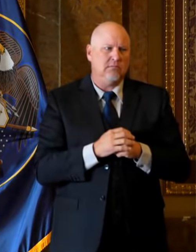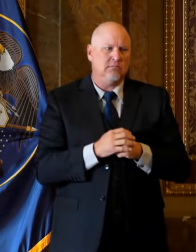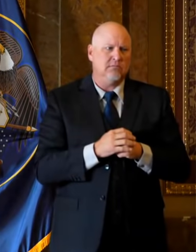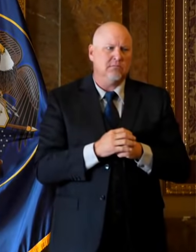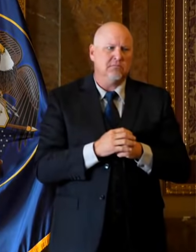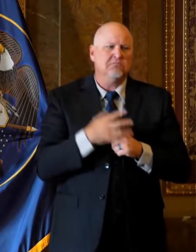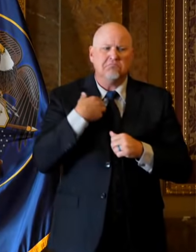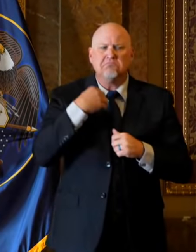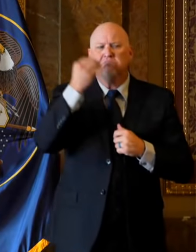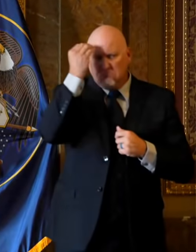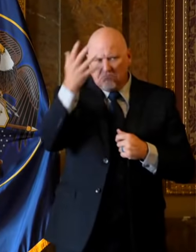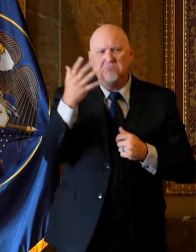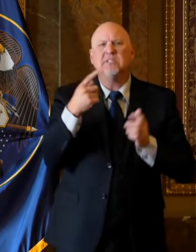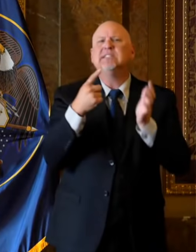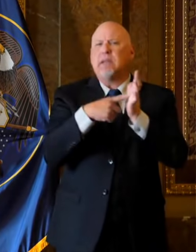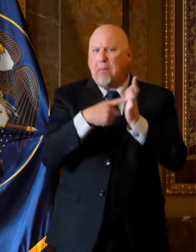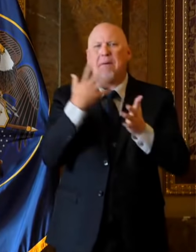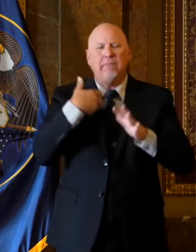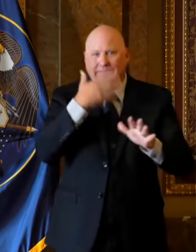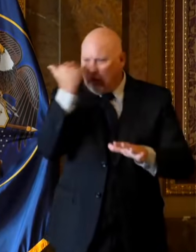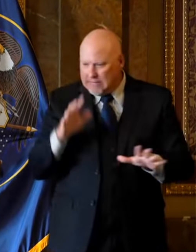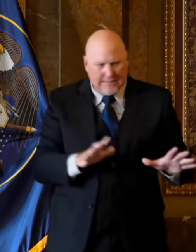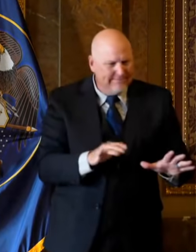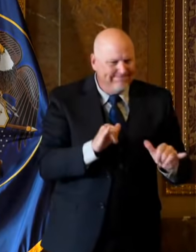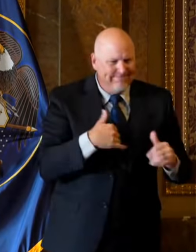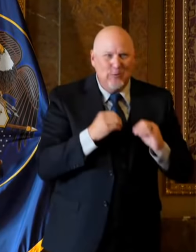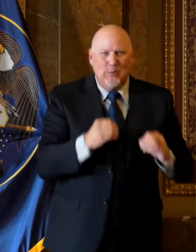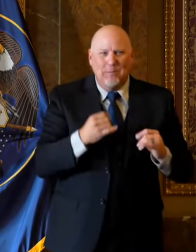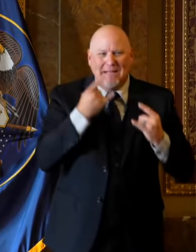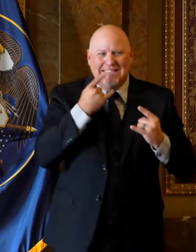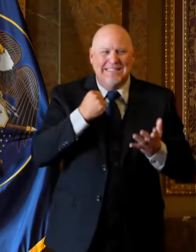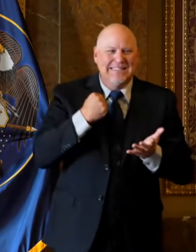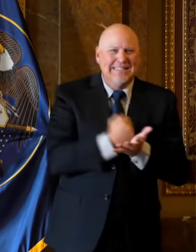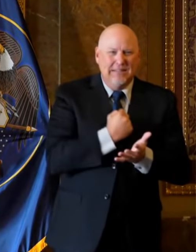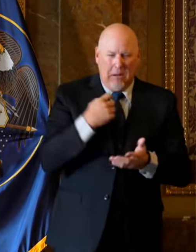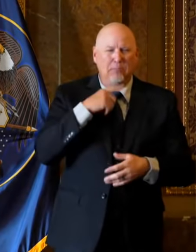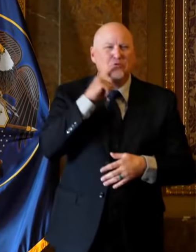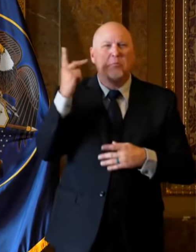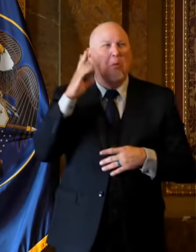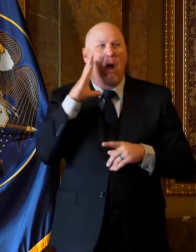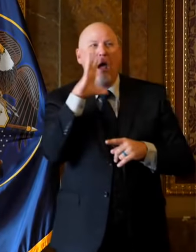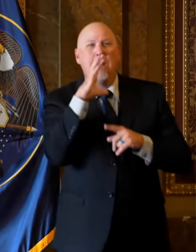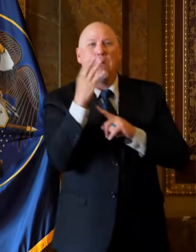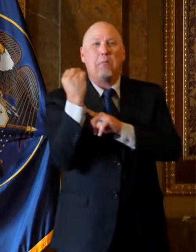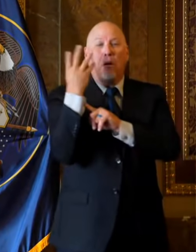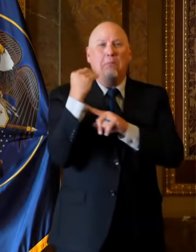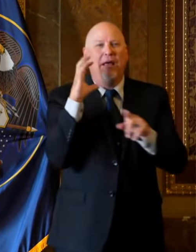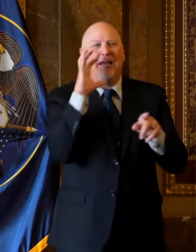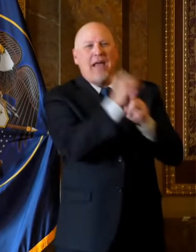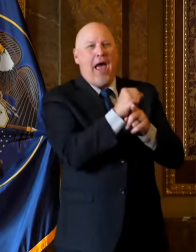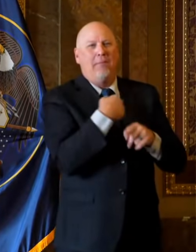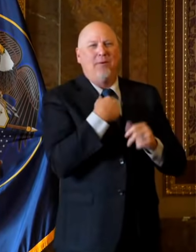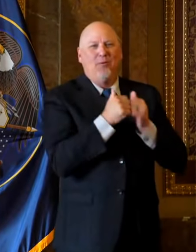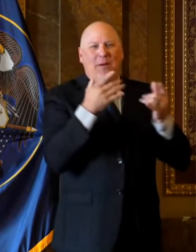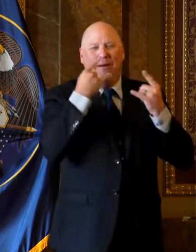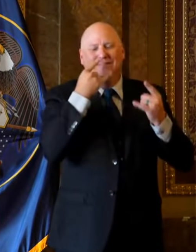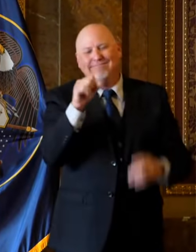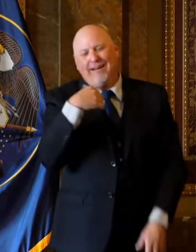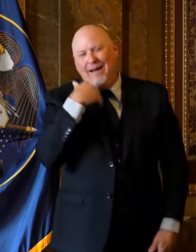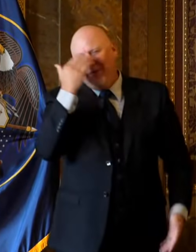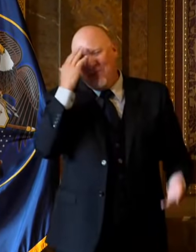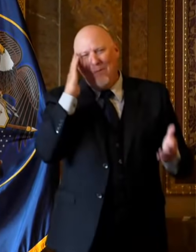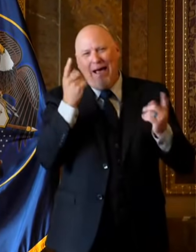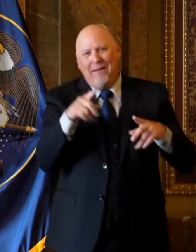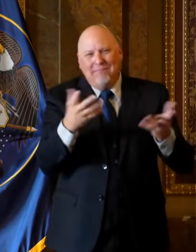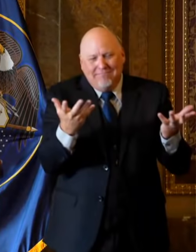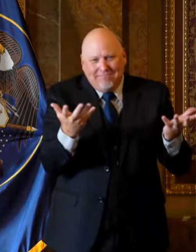some of you will lose your minds, and that's okay. But just know I'm going to try a little bit harder